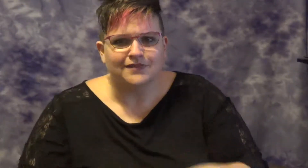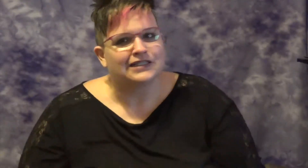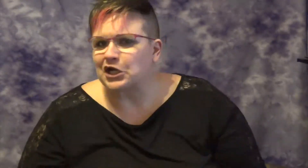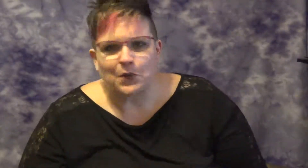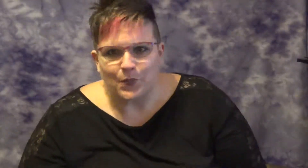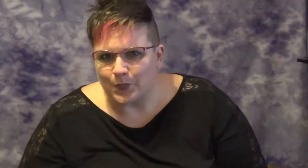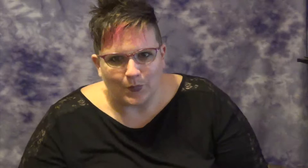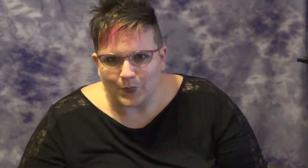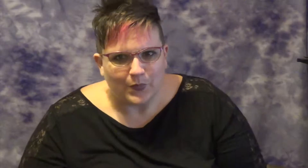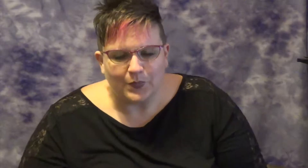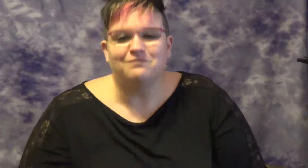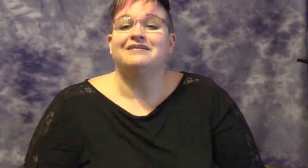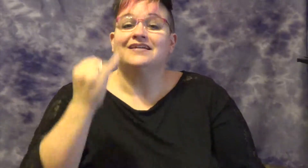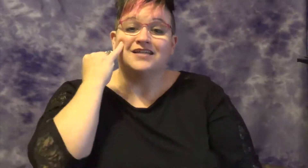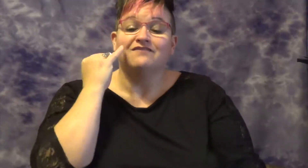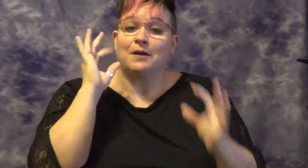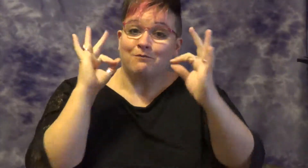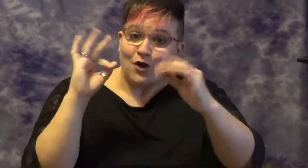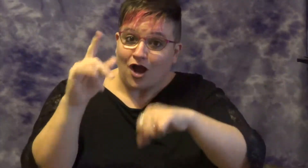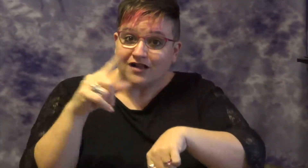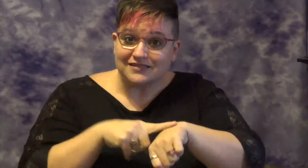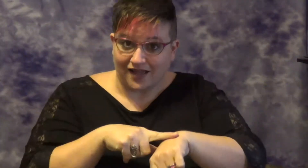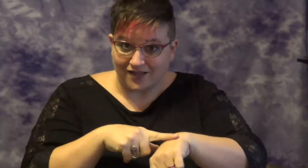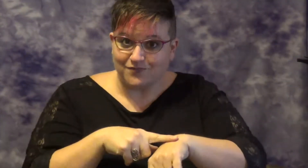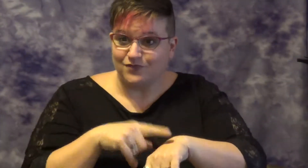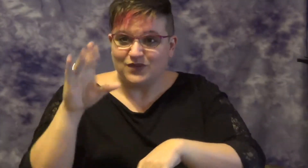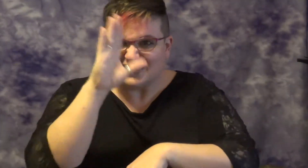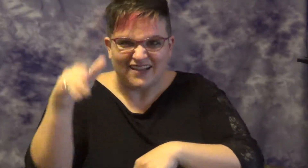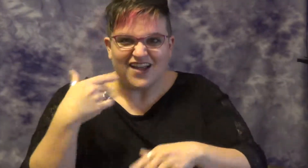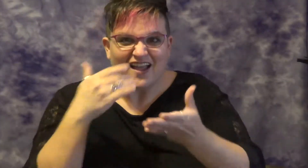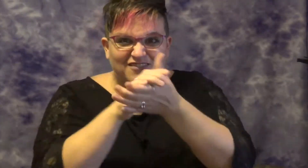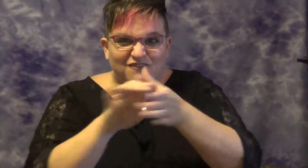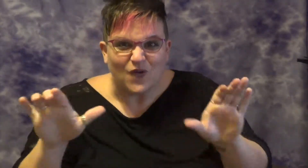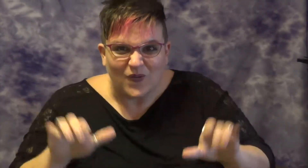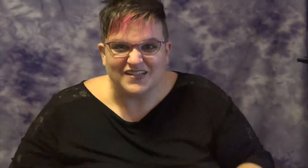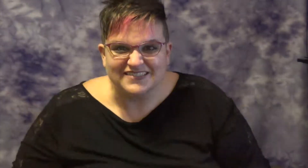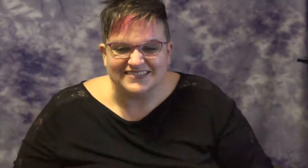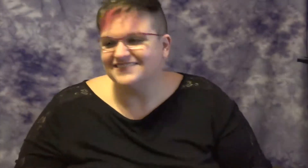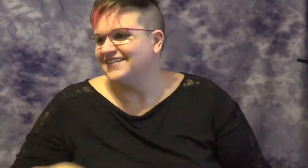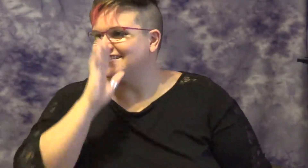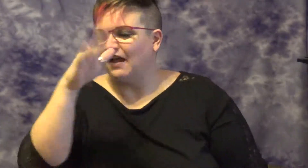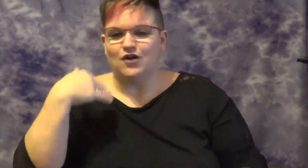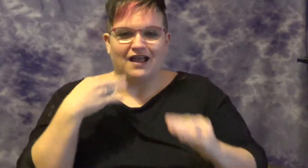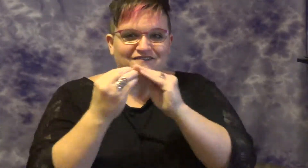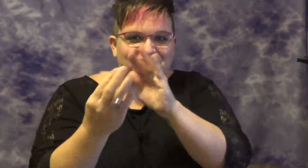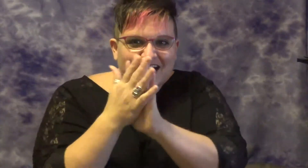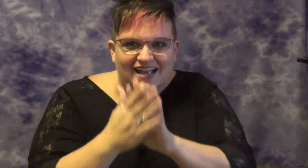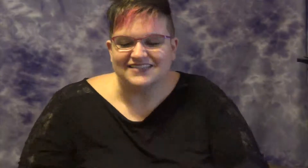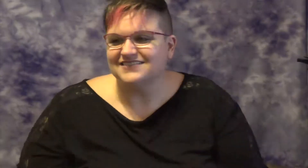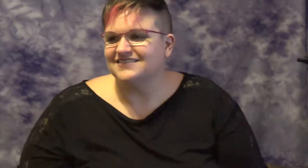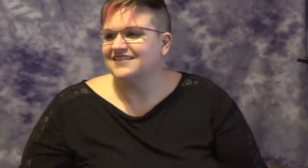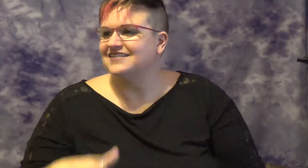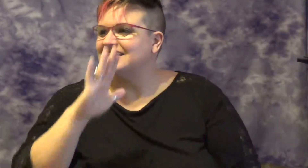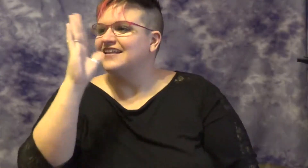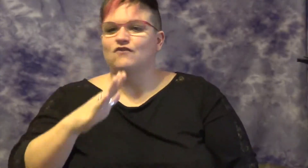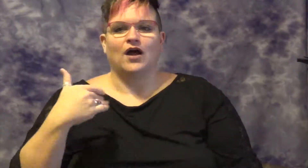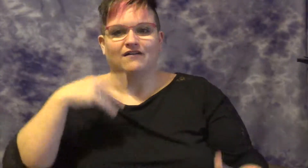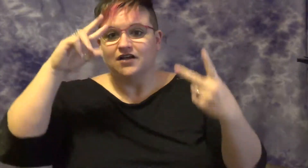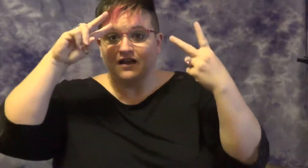communication competence. Understand that communication is not 100% perfect. If that was true, then there would never be a divorce or